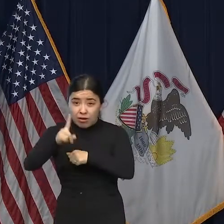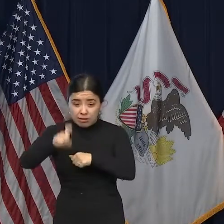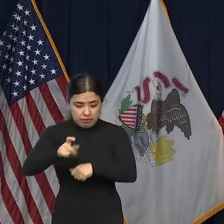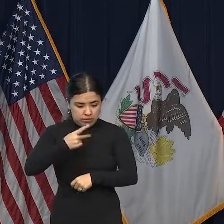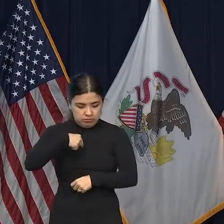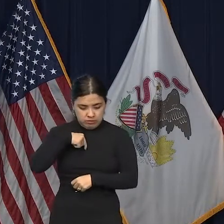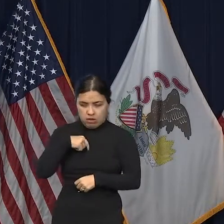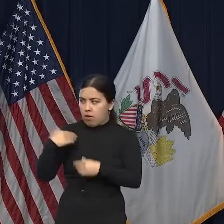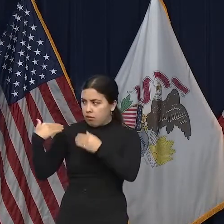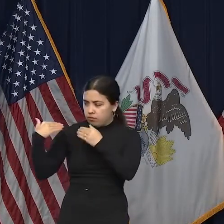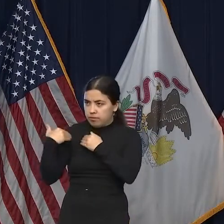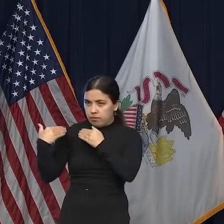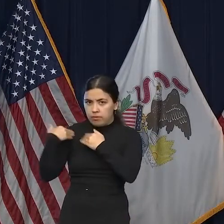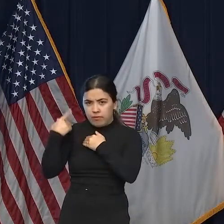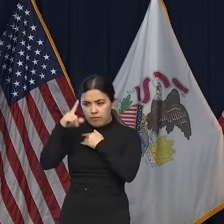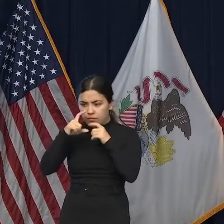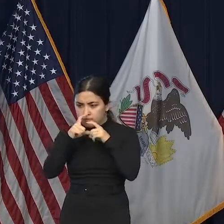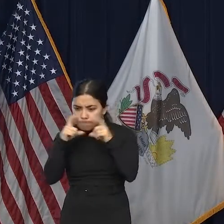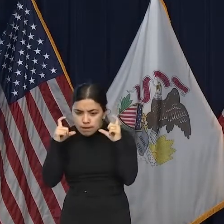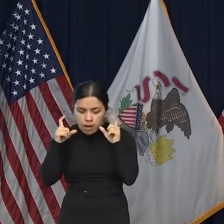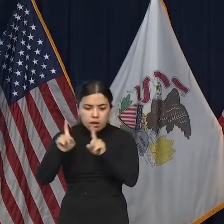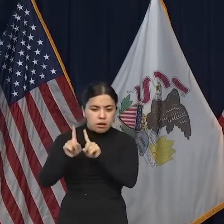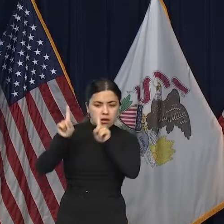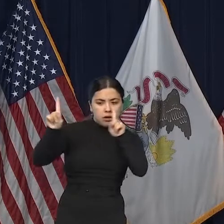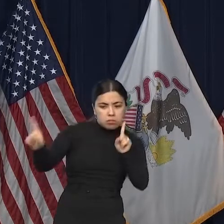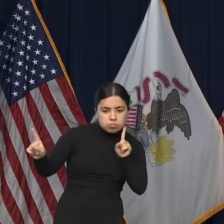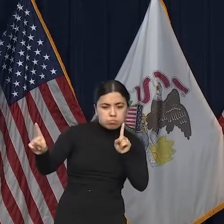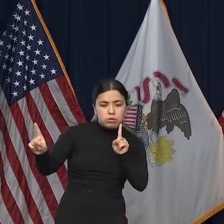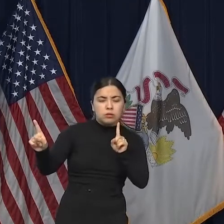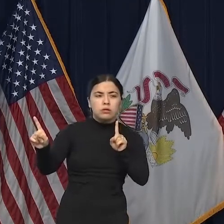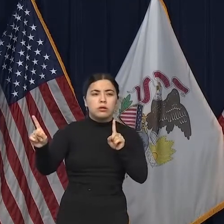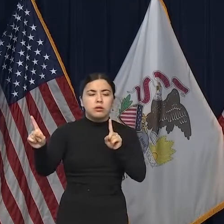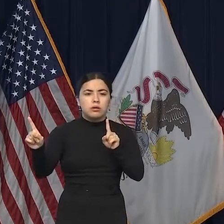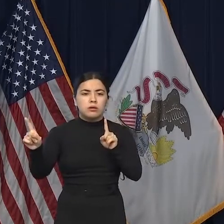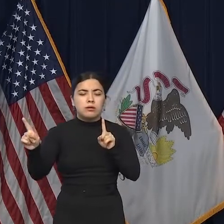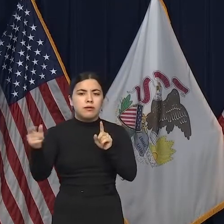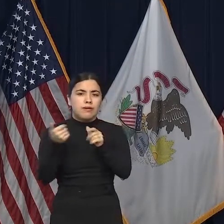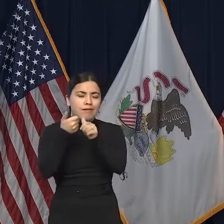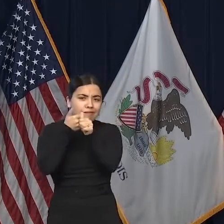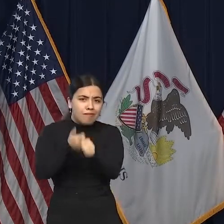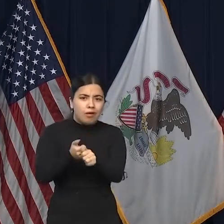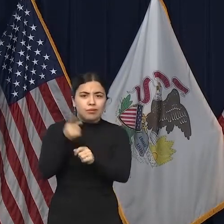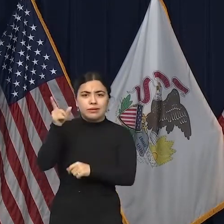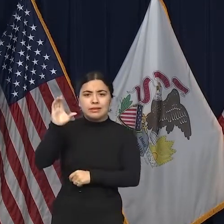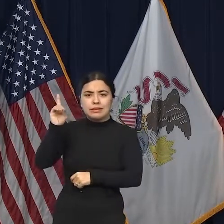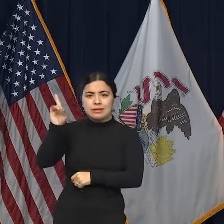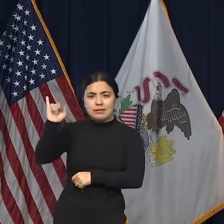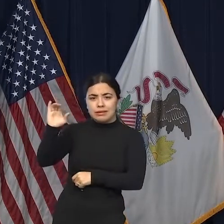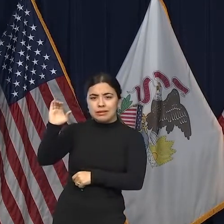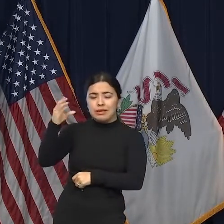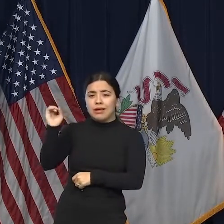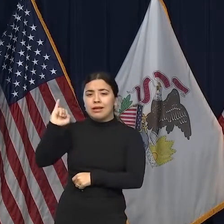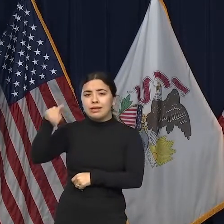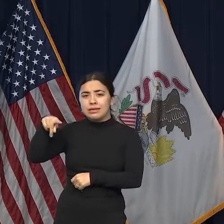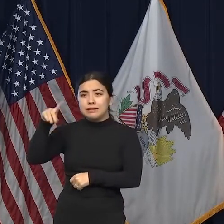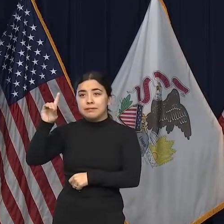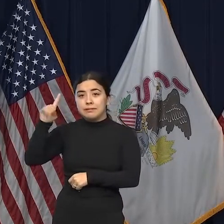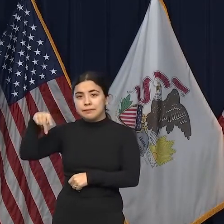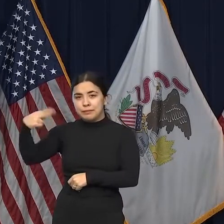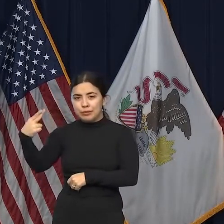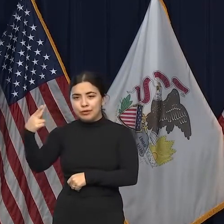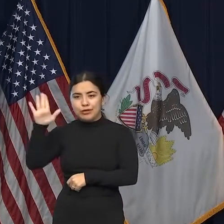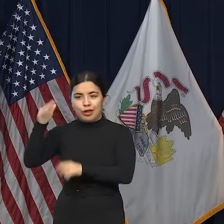personal responsibility for masking, social distancing, and following the CDC and IDPH